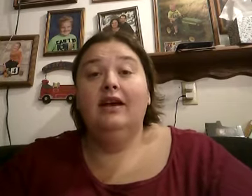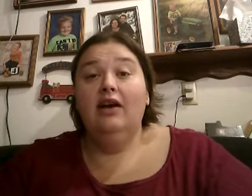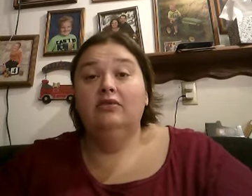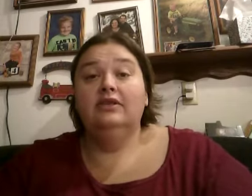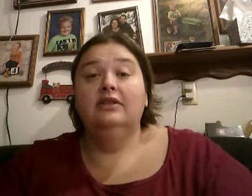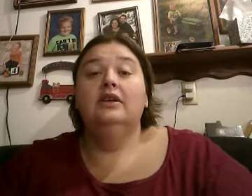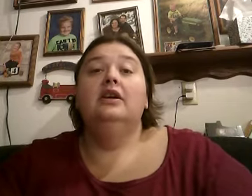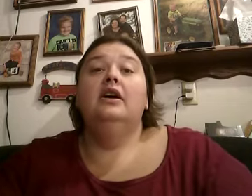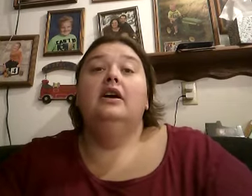account,